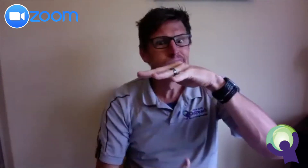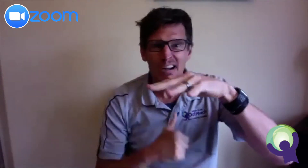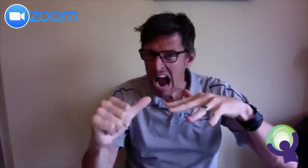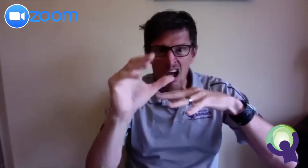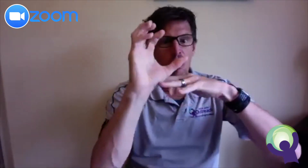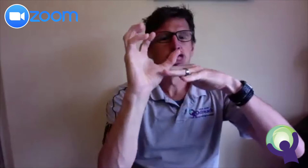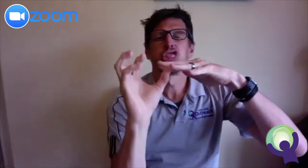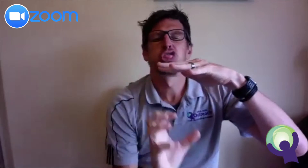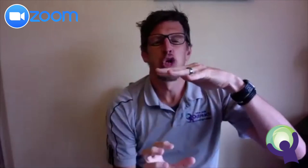shouted.